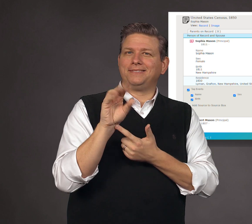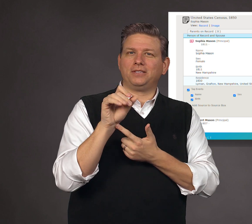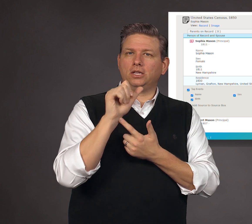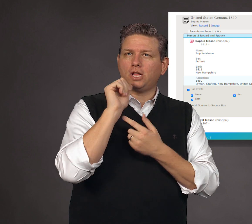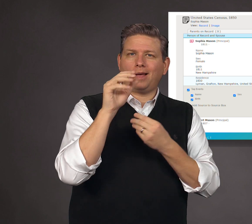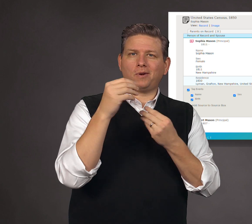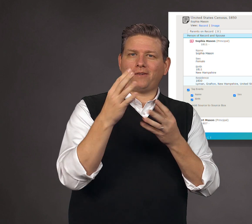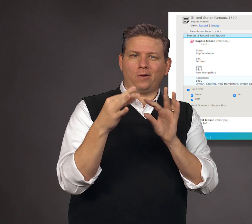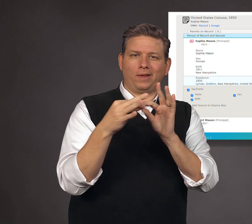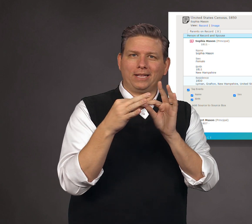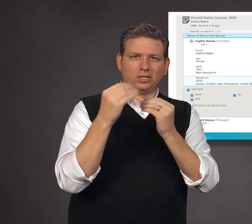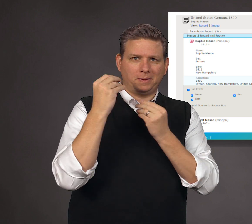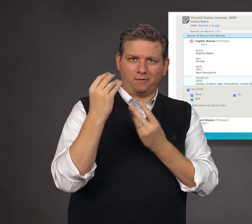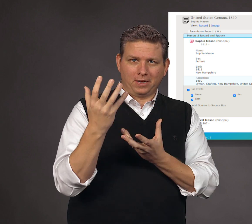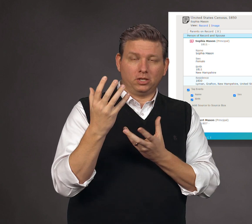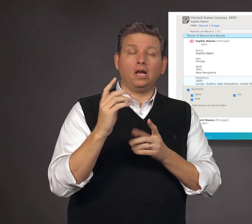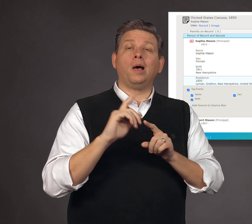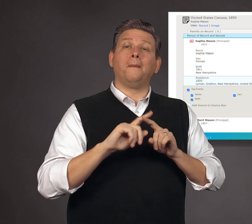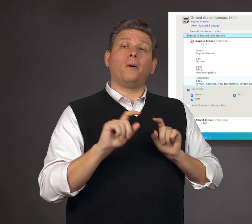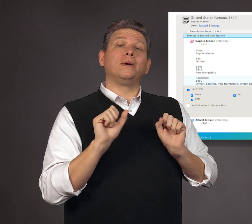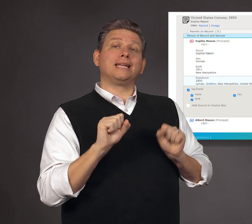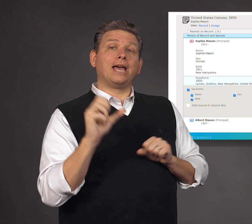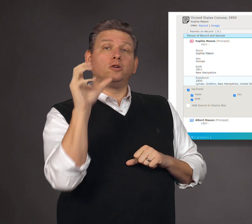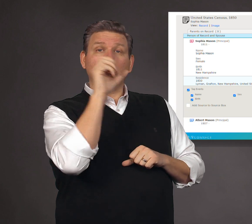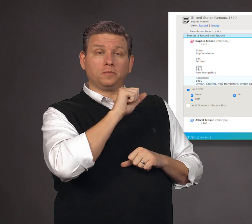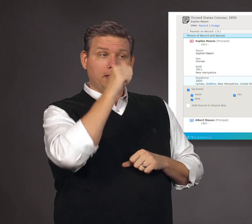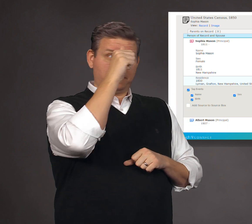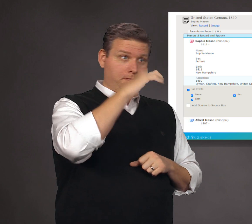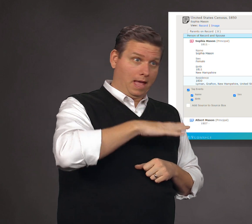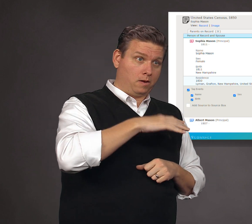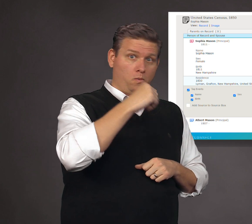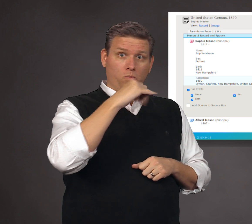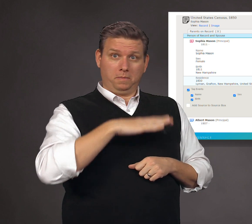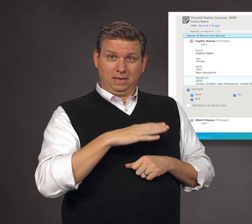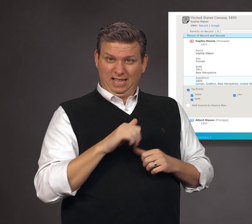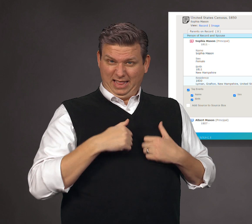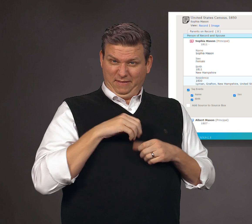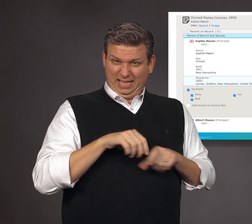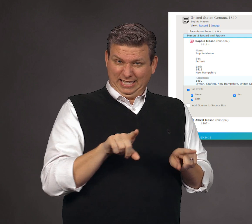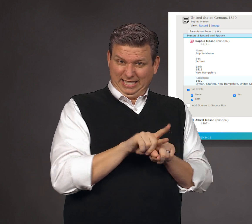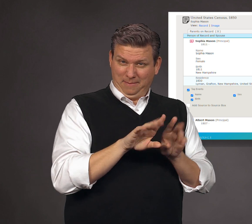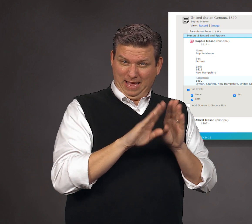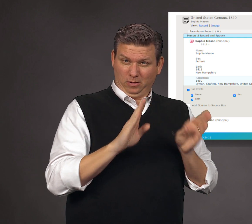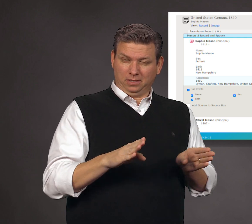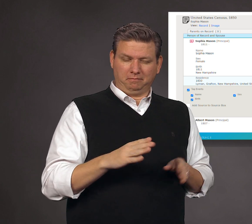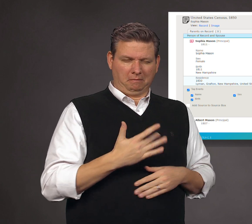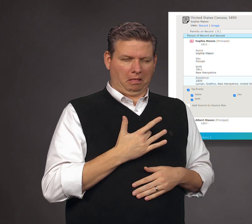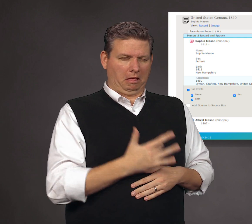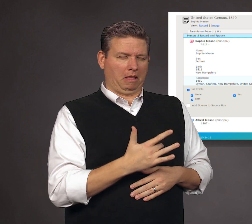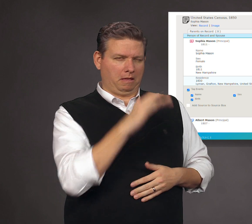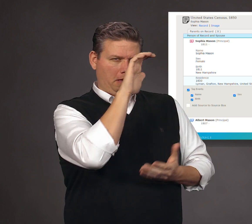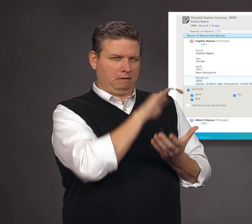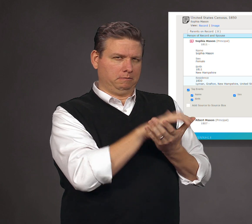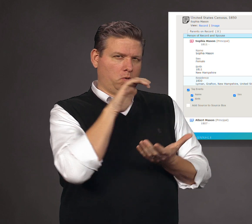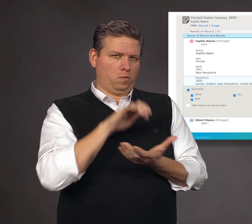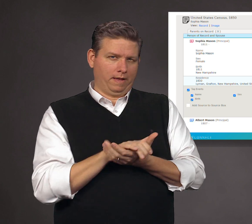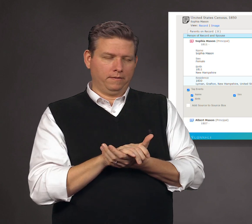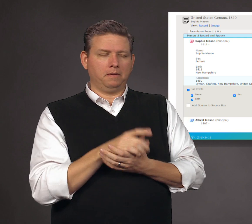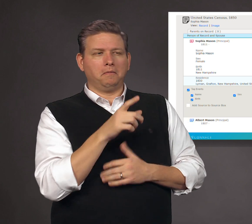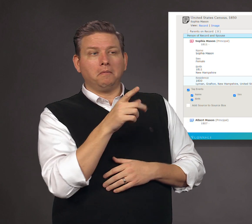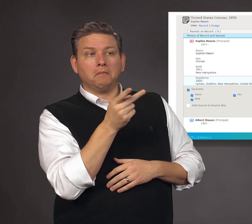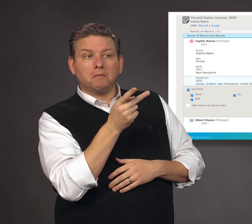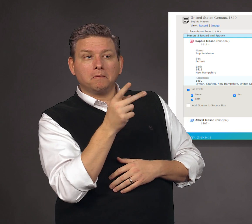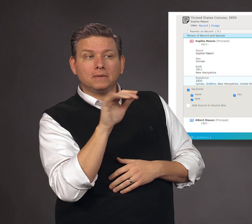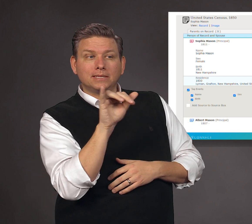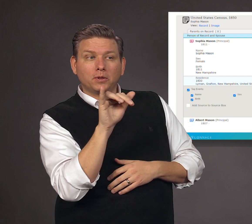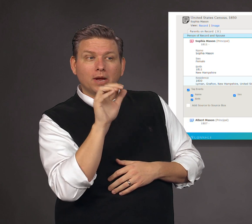about relationships, but we can assume that a man and a woman living in the same household are likely husband and wife if they are of similar age